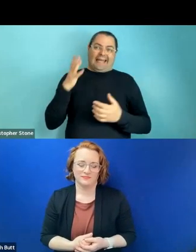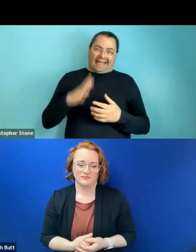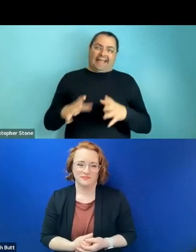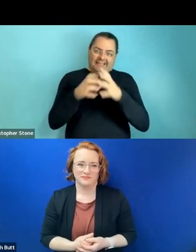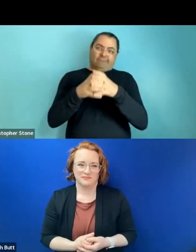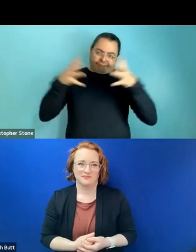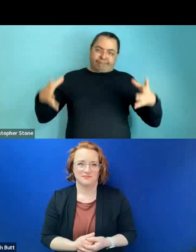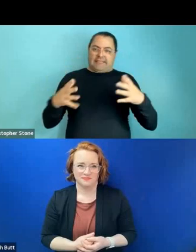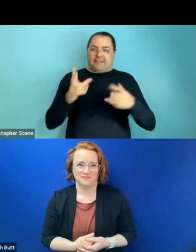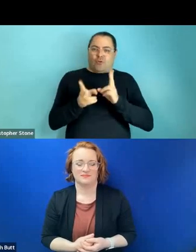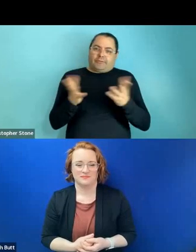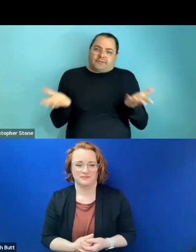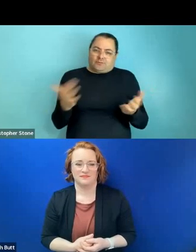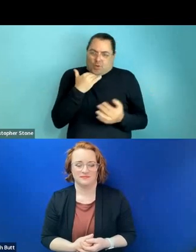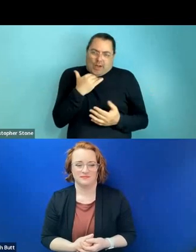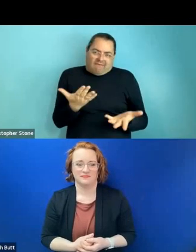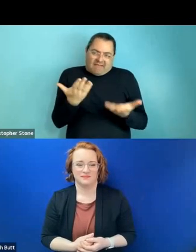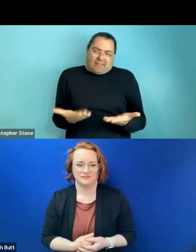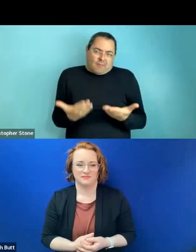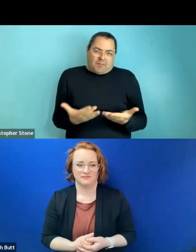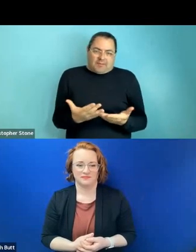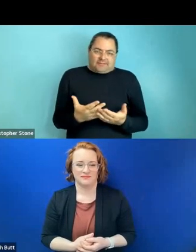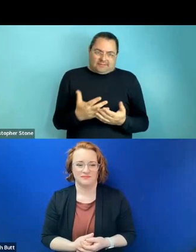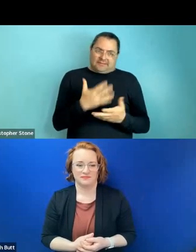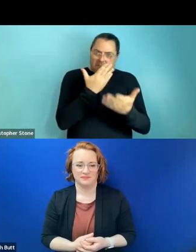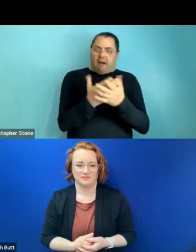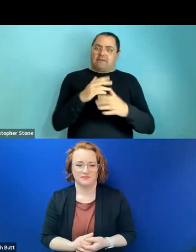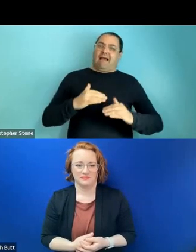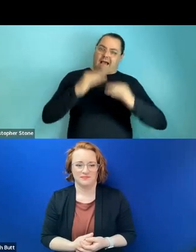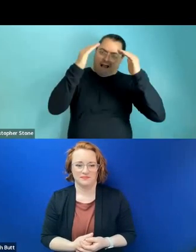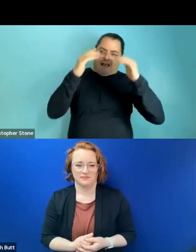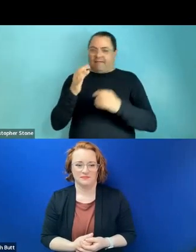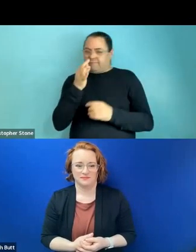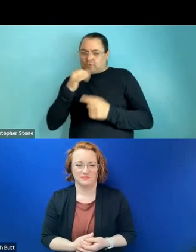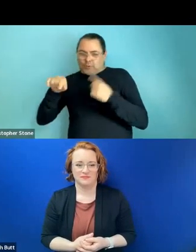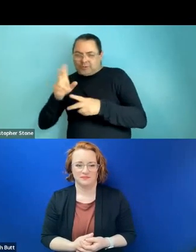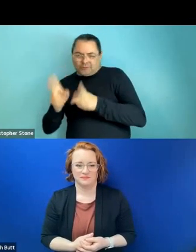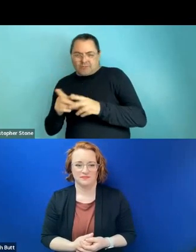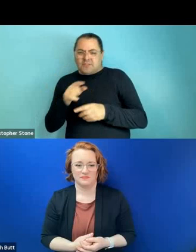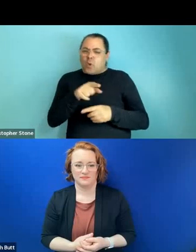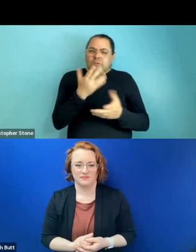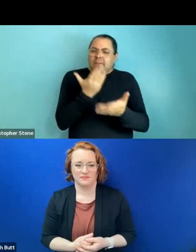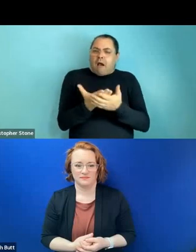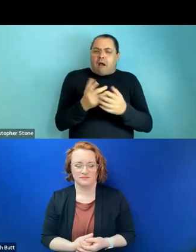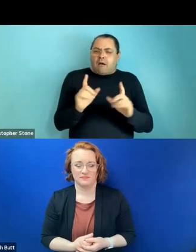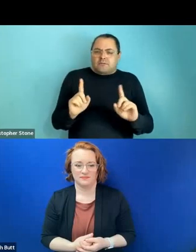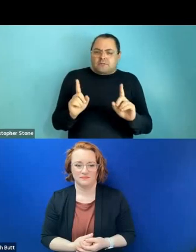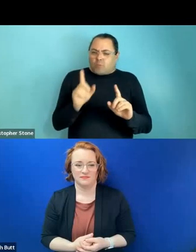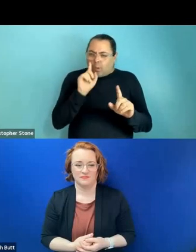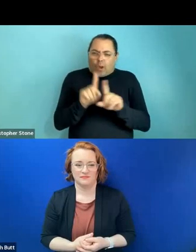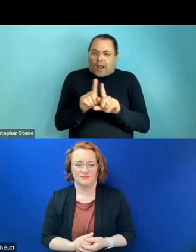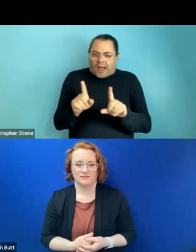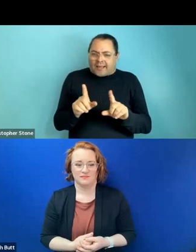some interpreters in the industry. There's growing demand for it. So just explain to us a little bit about that and just